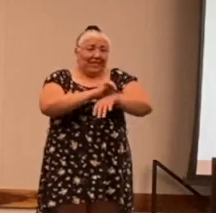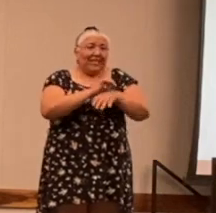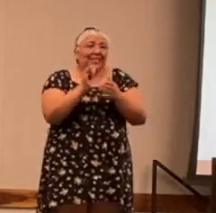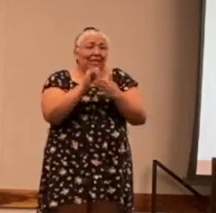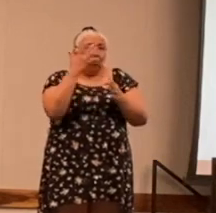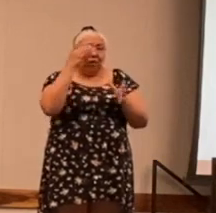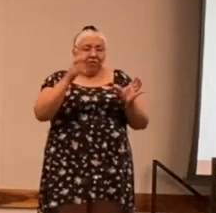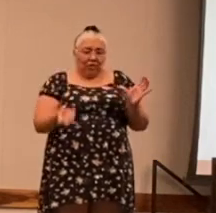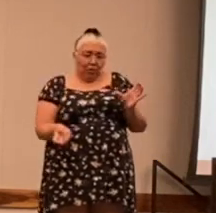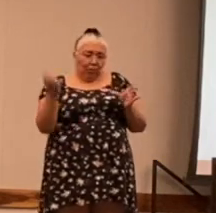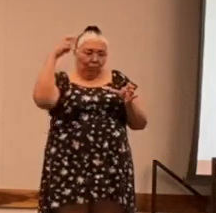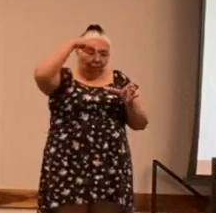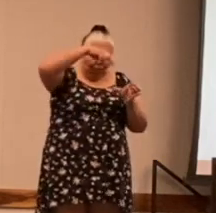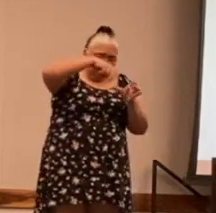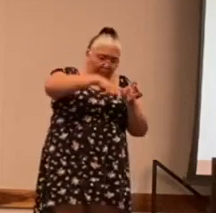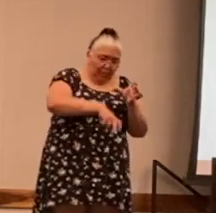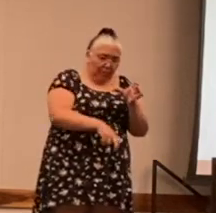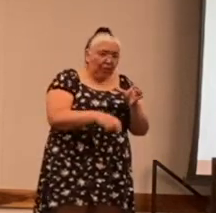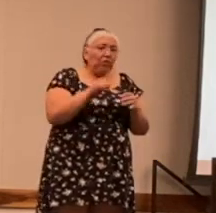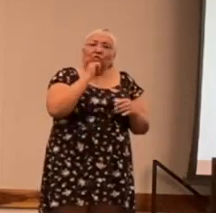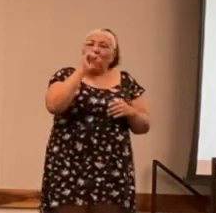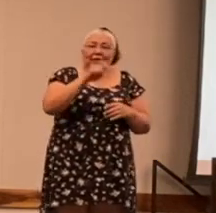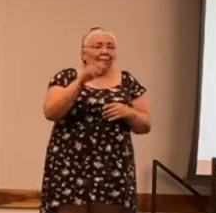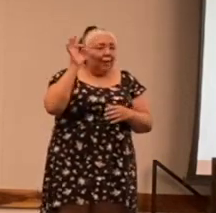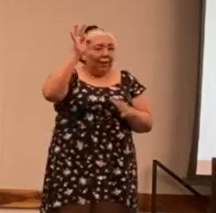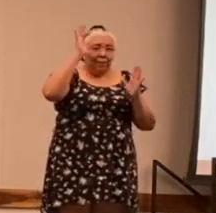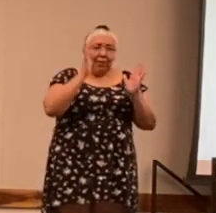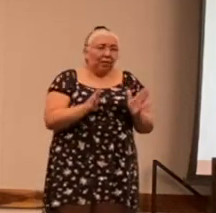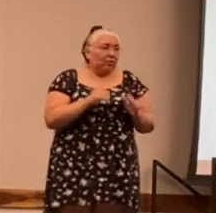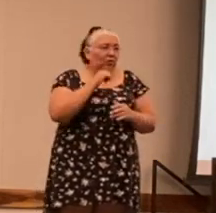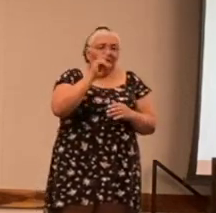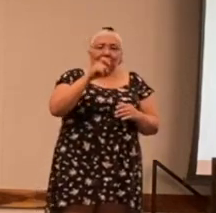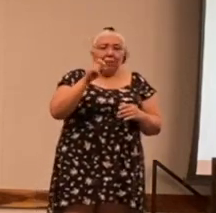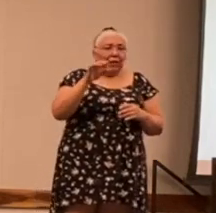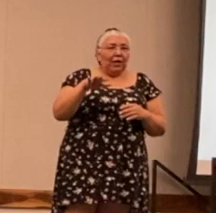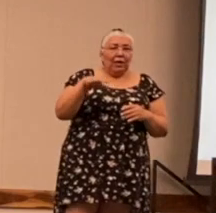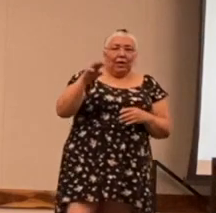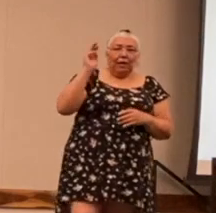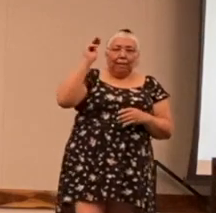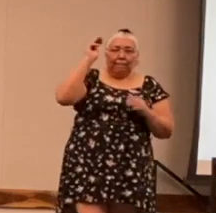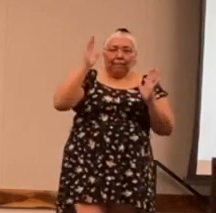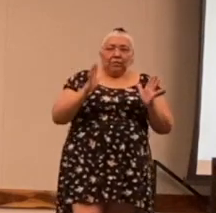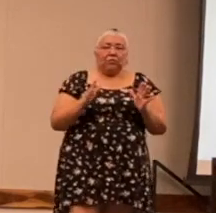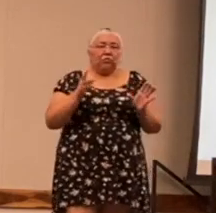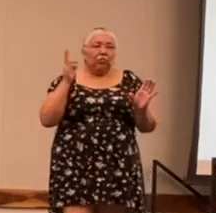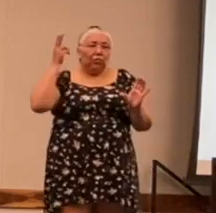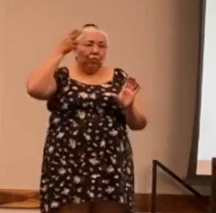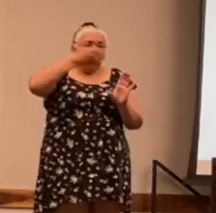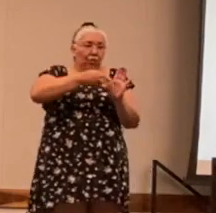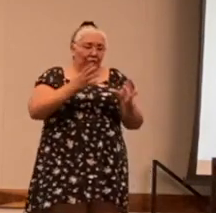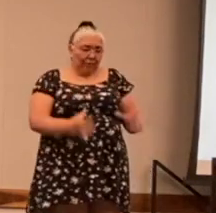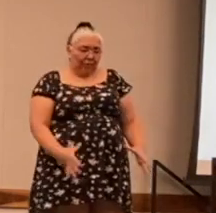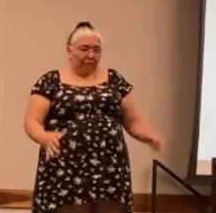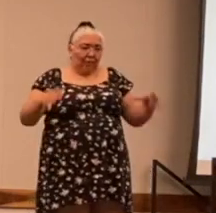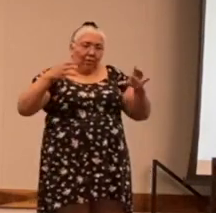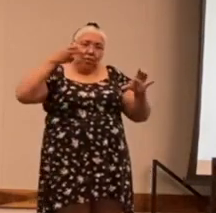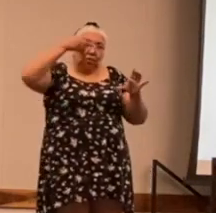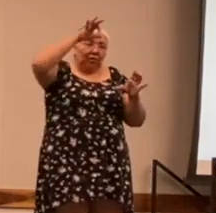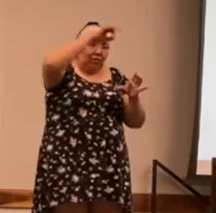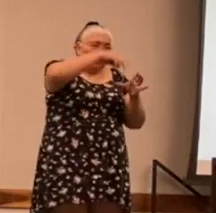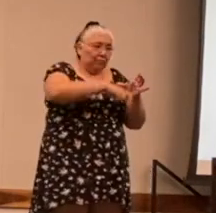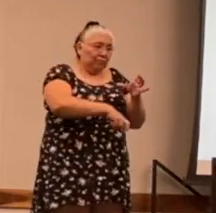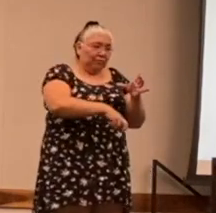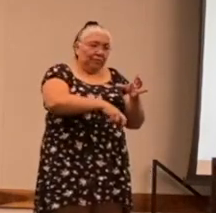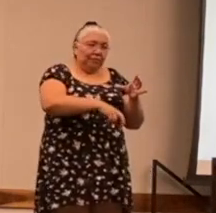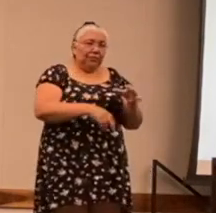barrel. Listen, you don't have to be a pastor. You don't have to be a minister to crawl in the barrel with somebody. You just got to get in